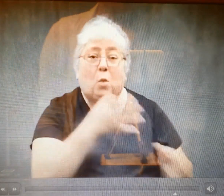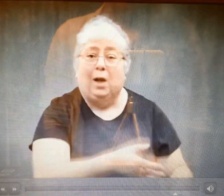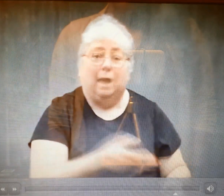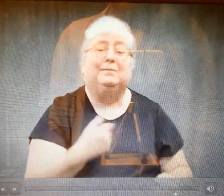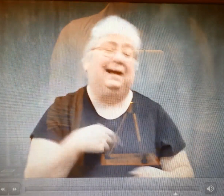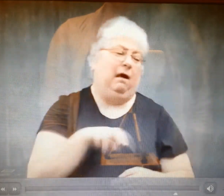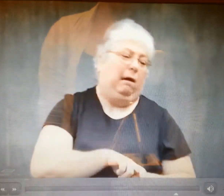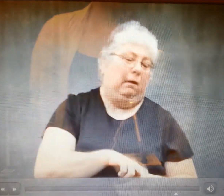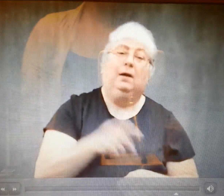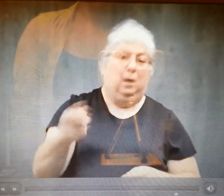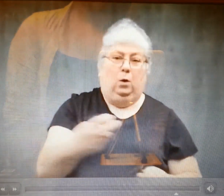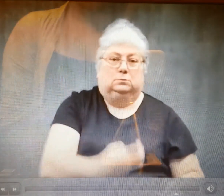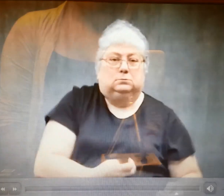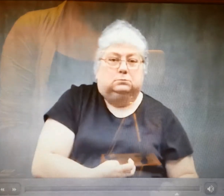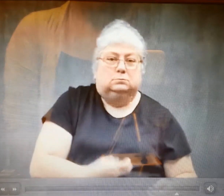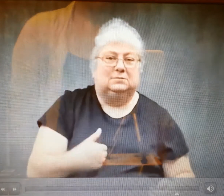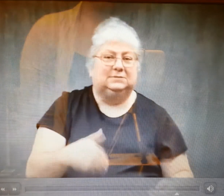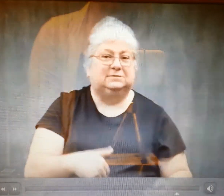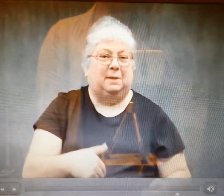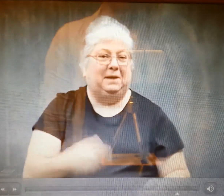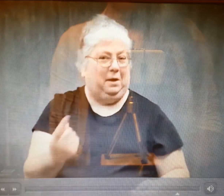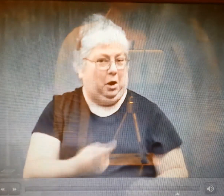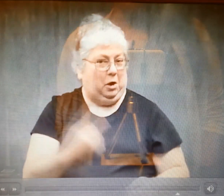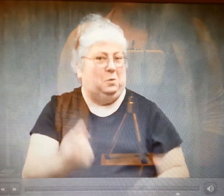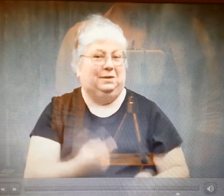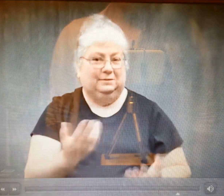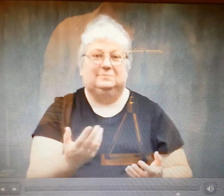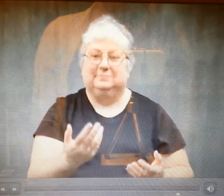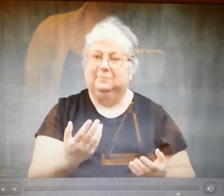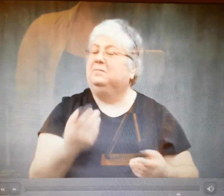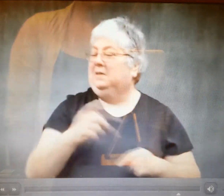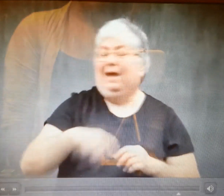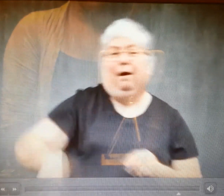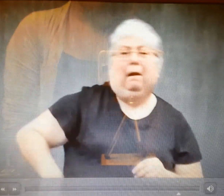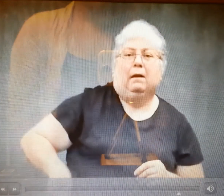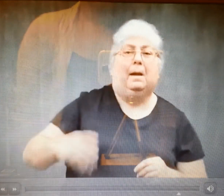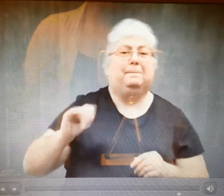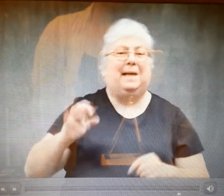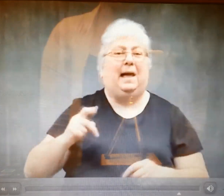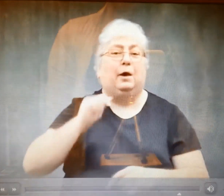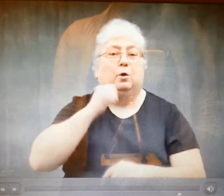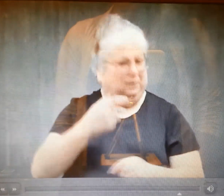If I had an upset stomach or I was in the bathroom sick, she would always come and lay on me.